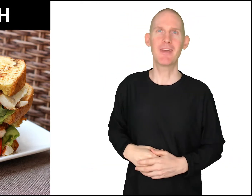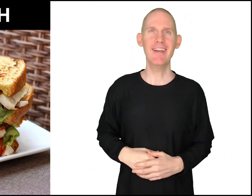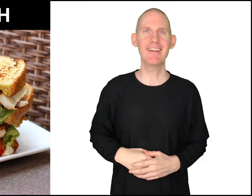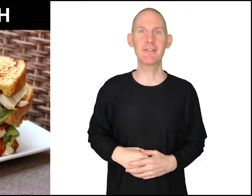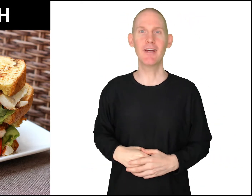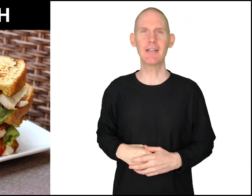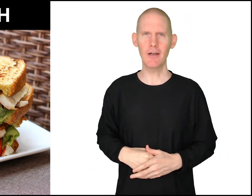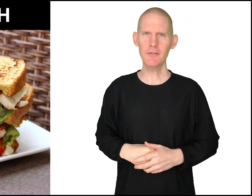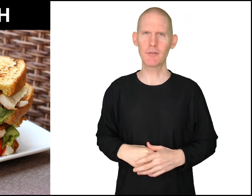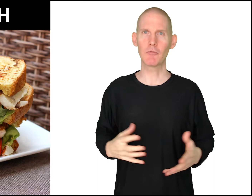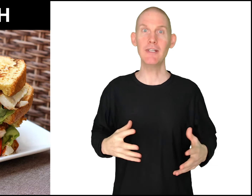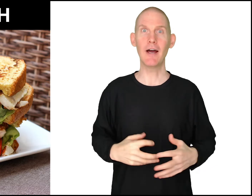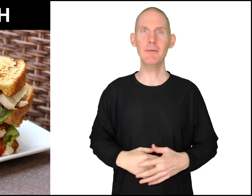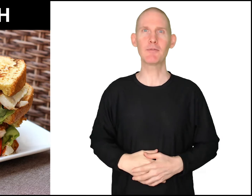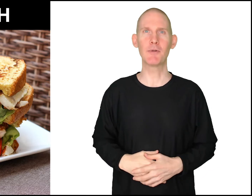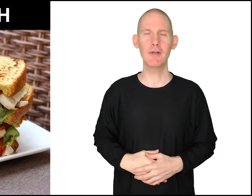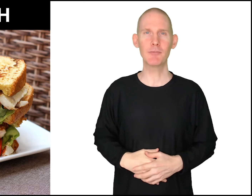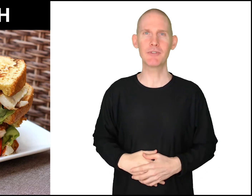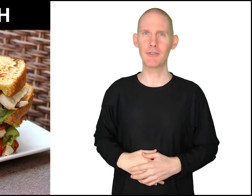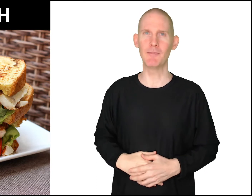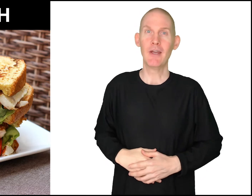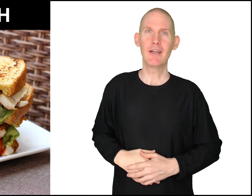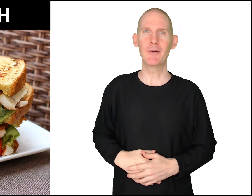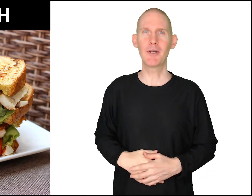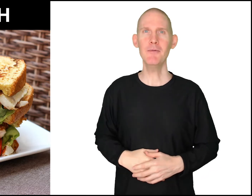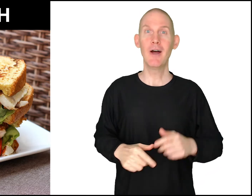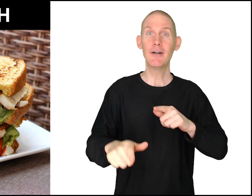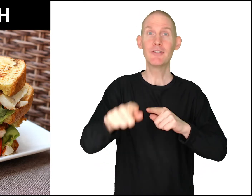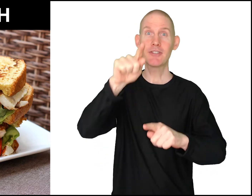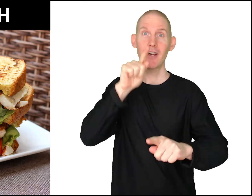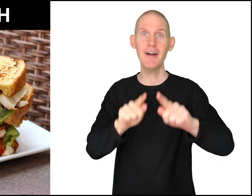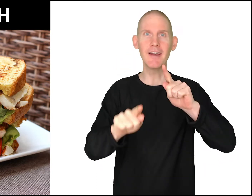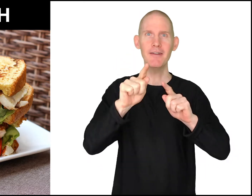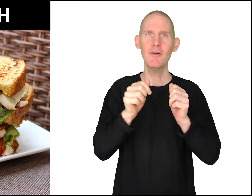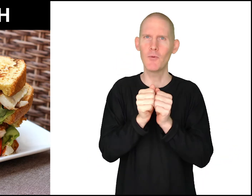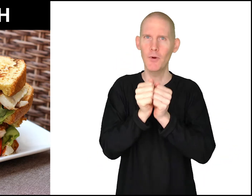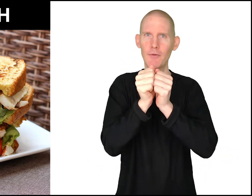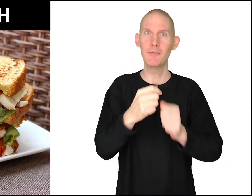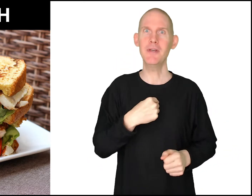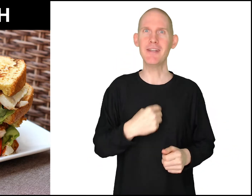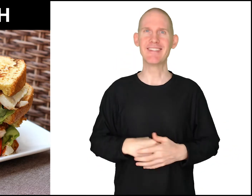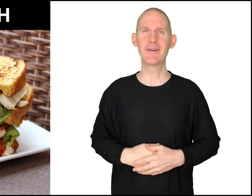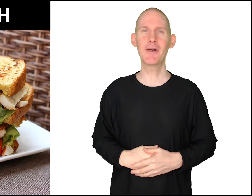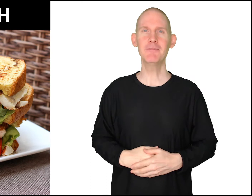Okay, let's sign lunch 3 times from the rest position. Here we go. Sign with me. Here we go.